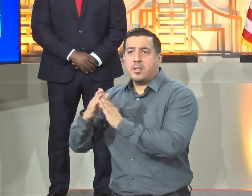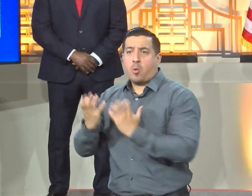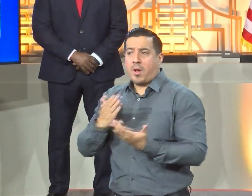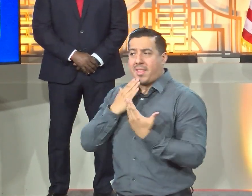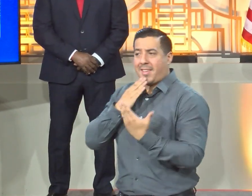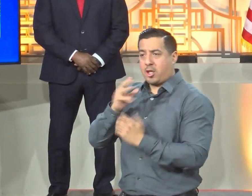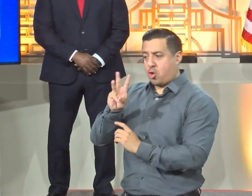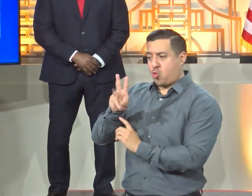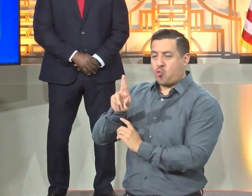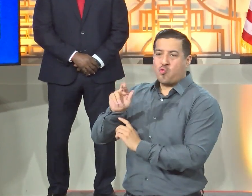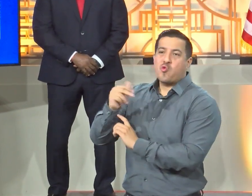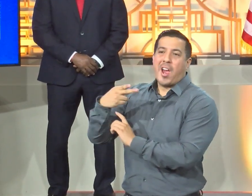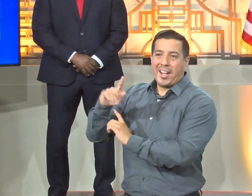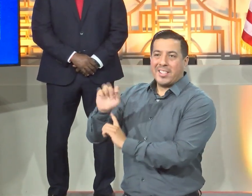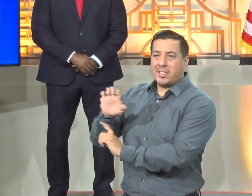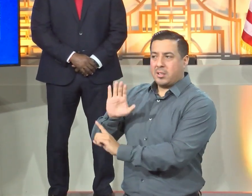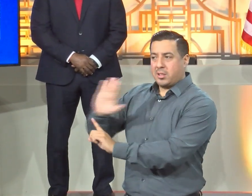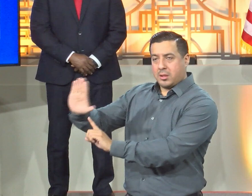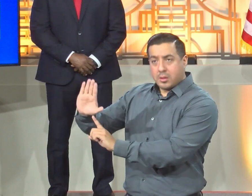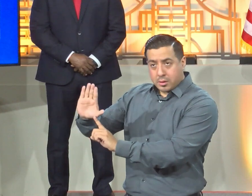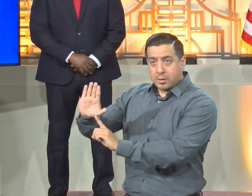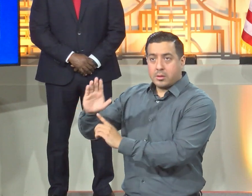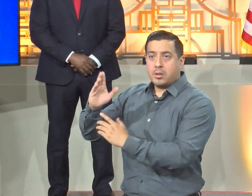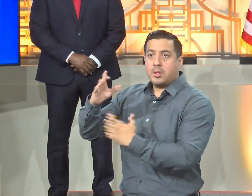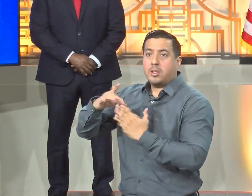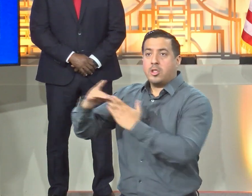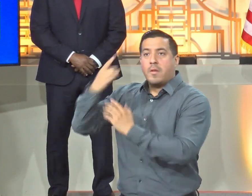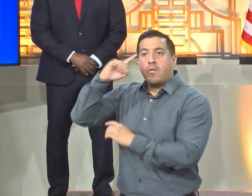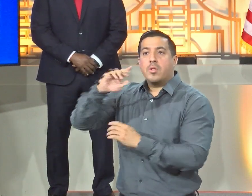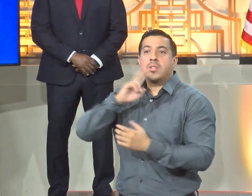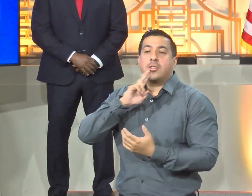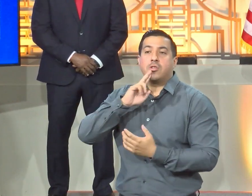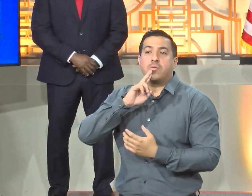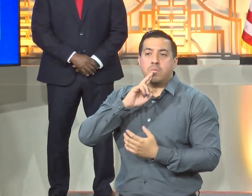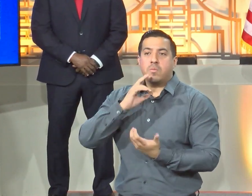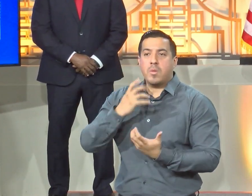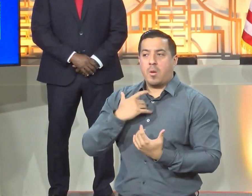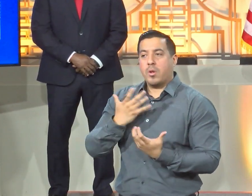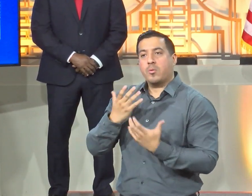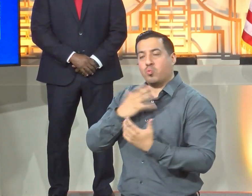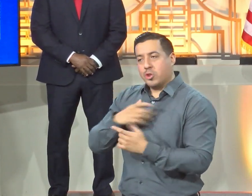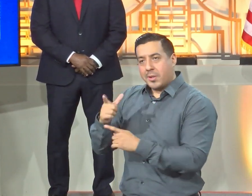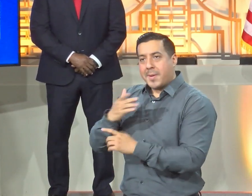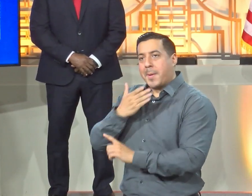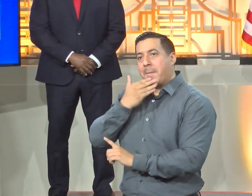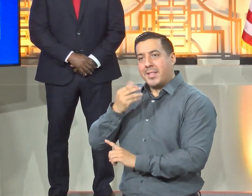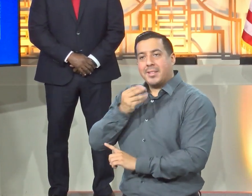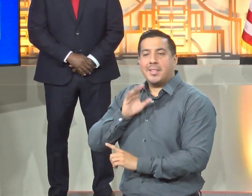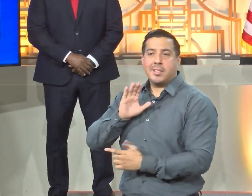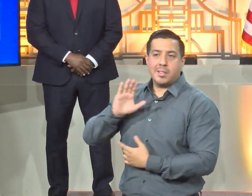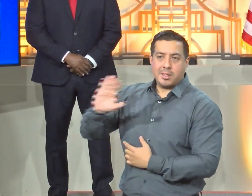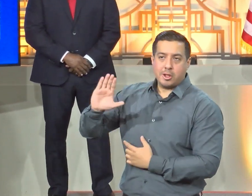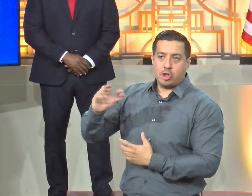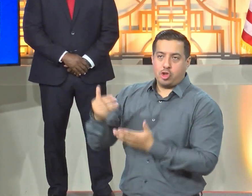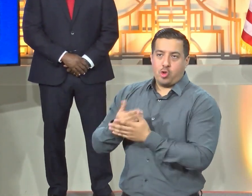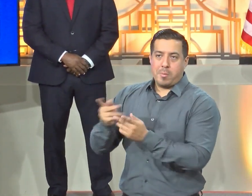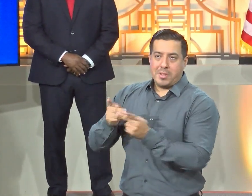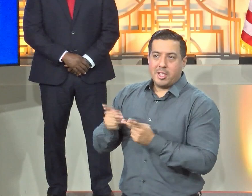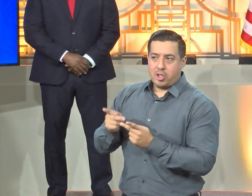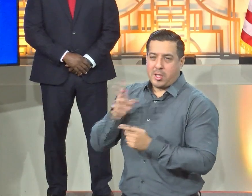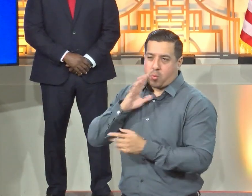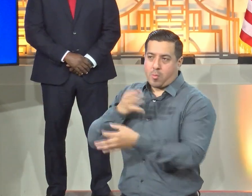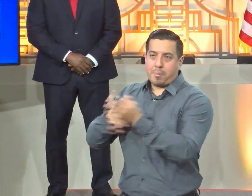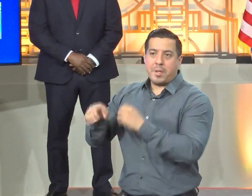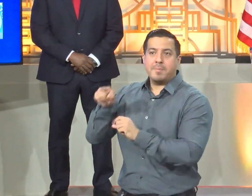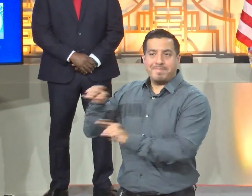Director Wright for his leadership that he's provided to the city of Houston, and wish him the very best in his new position. So